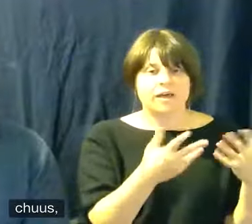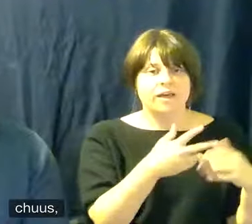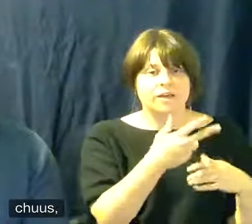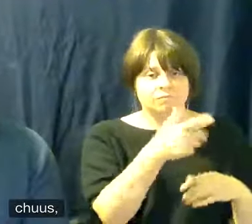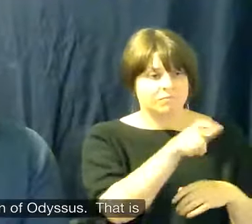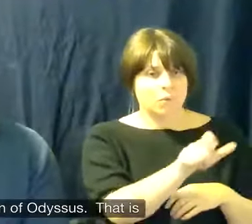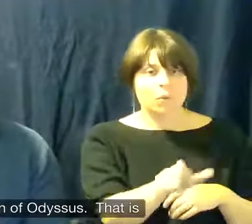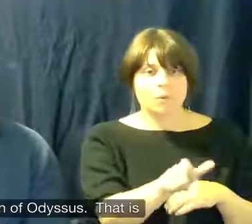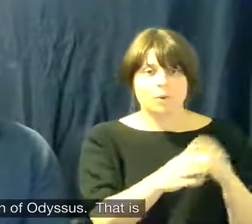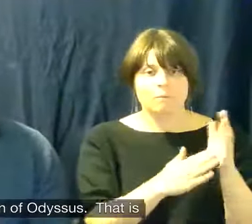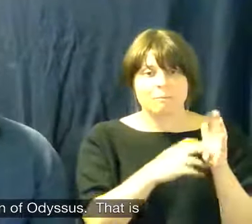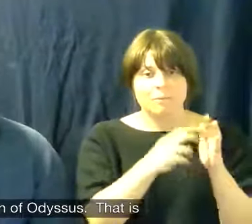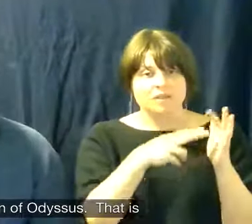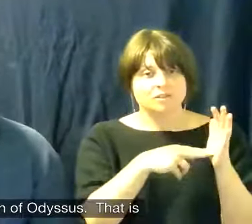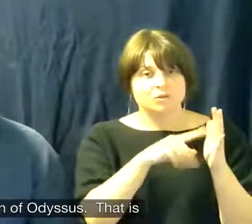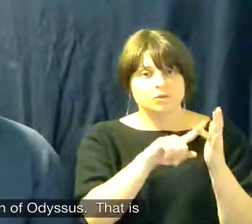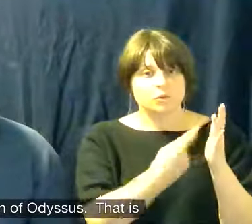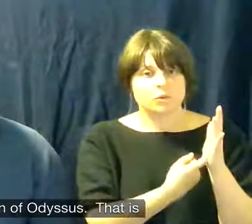today.